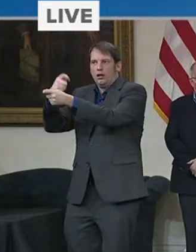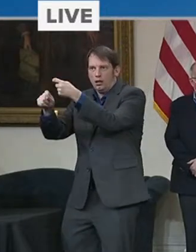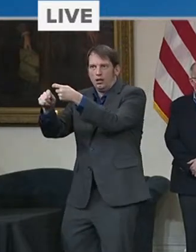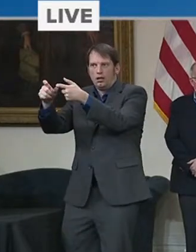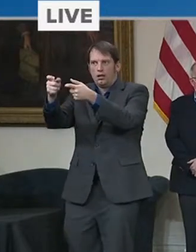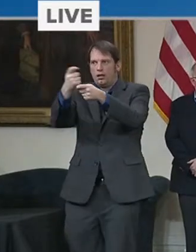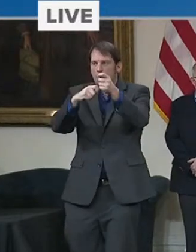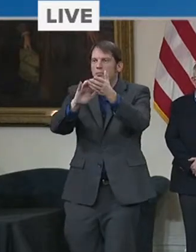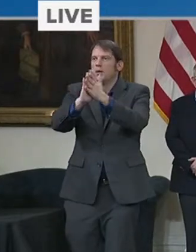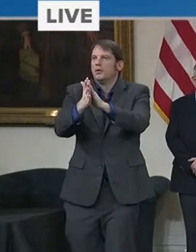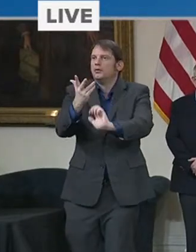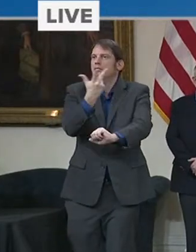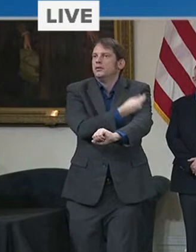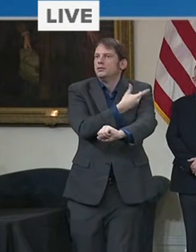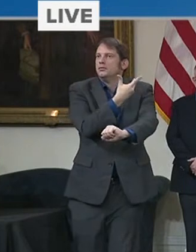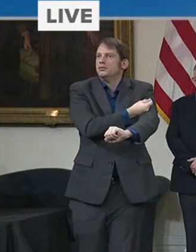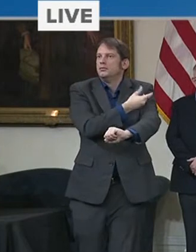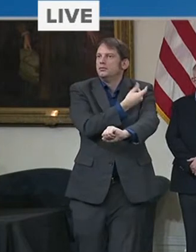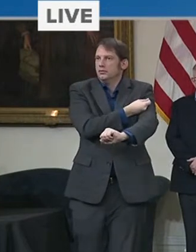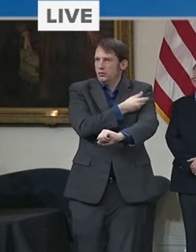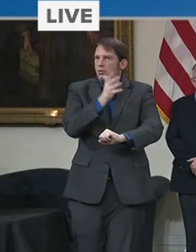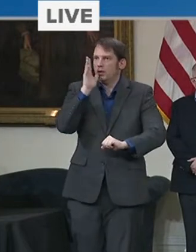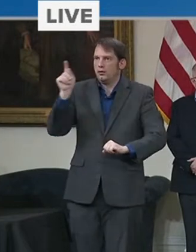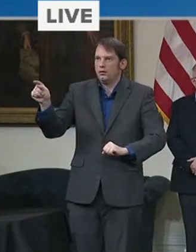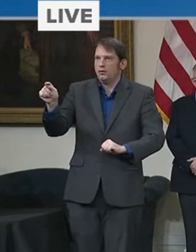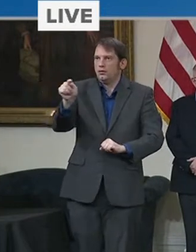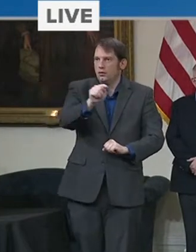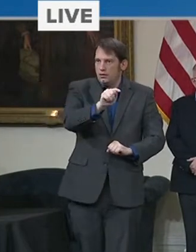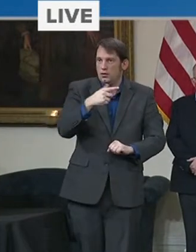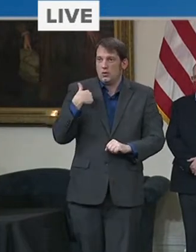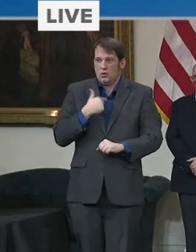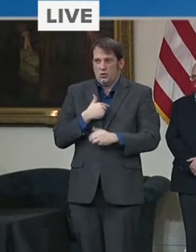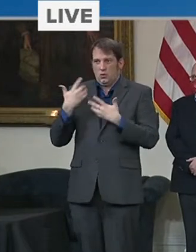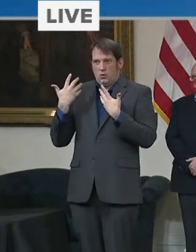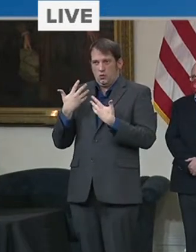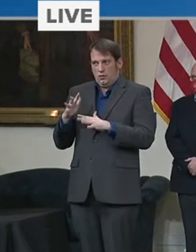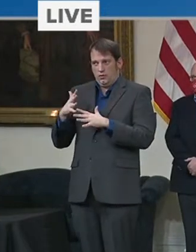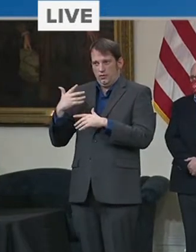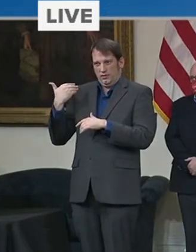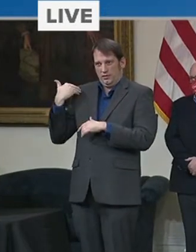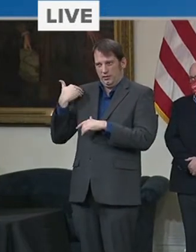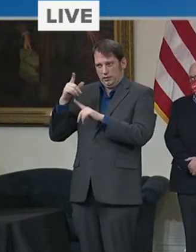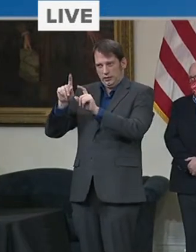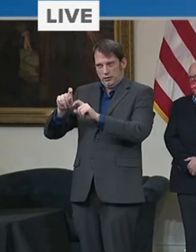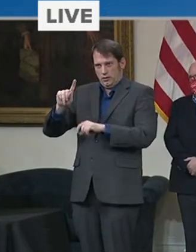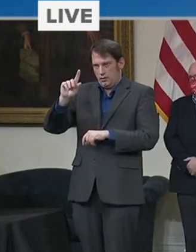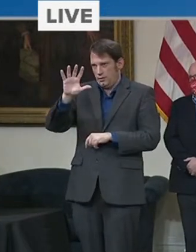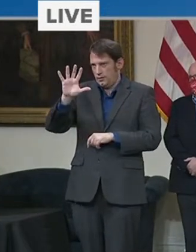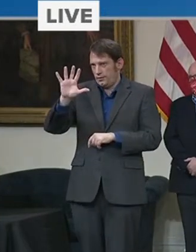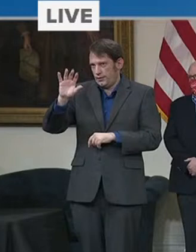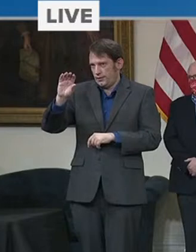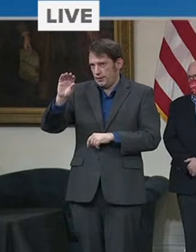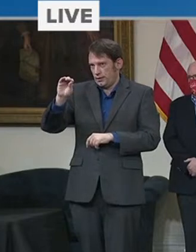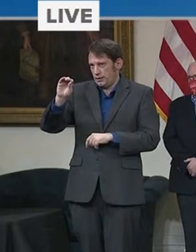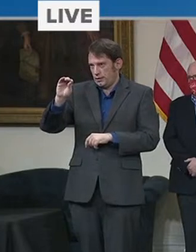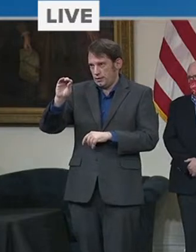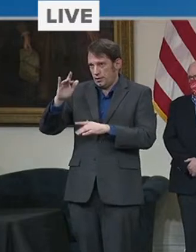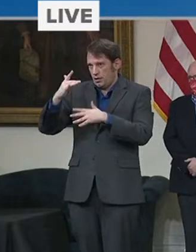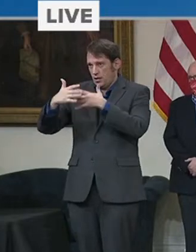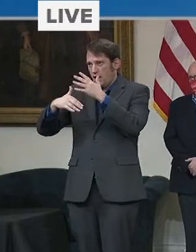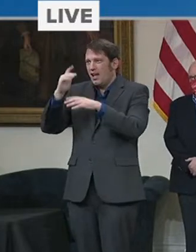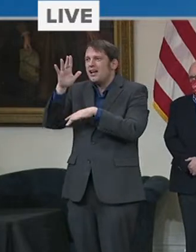very successful as we grew from 50 tests a day initially to upwards of over 50,000 tests per day.